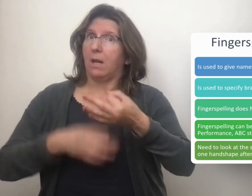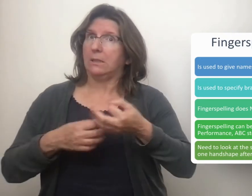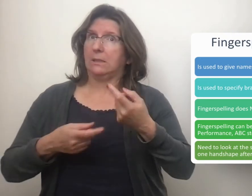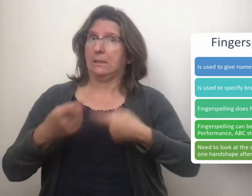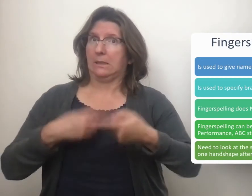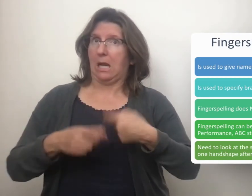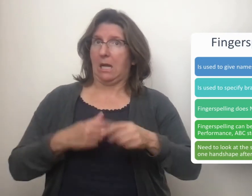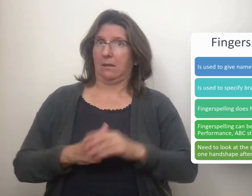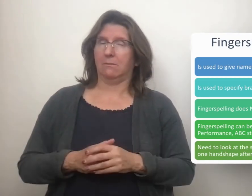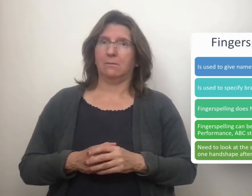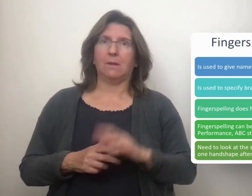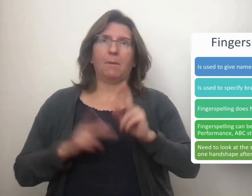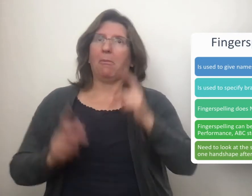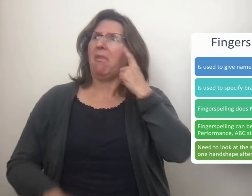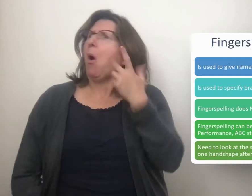Fingerspelling does not replace signs.